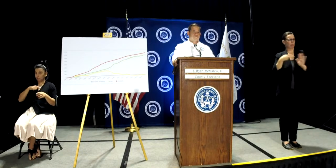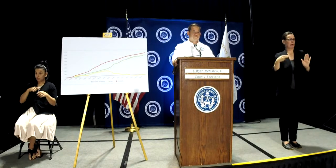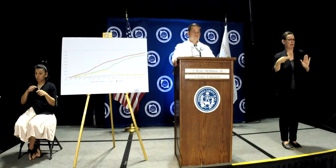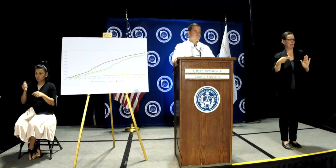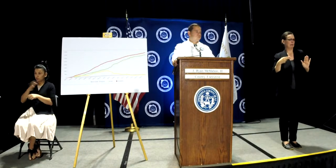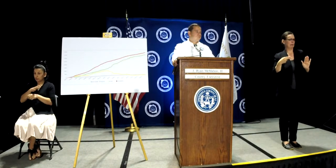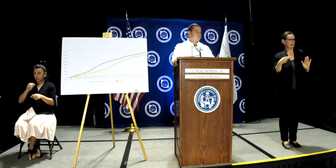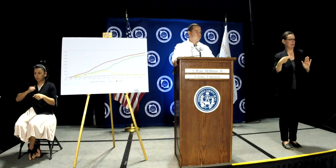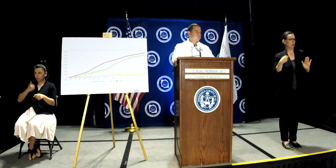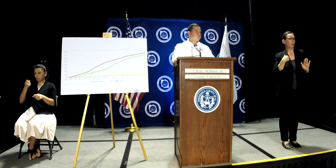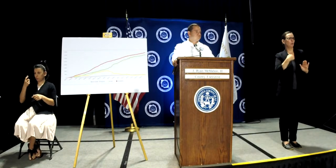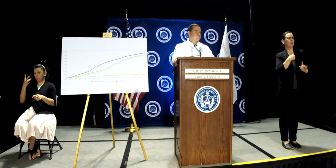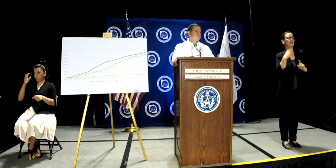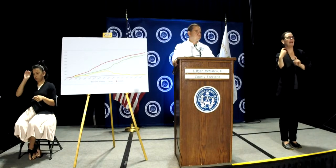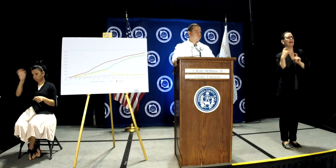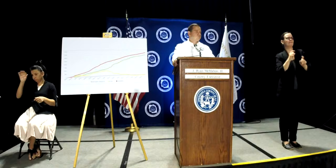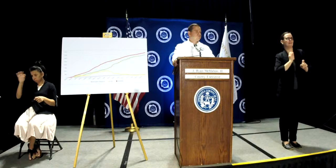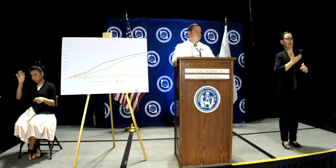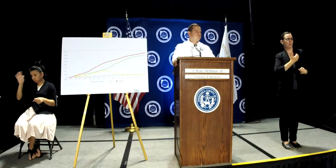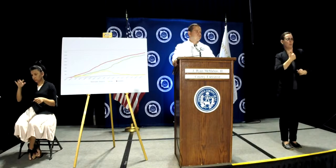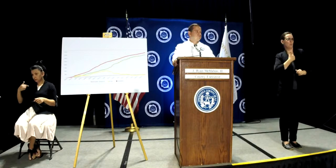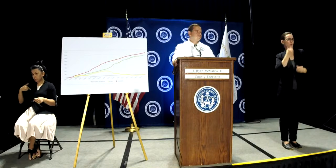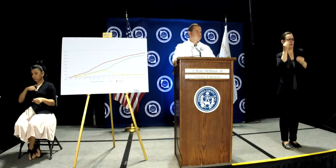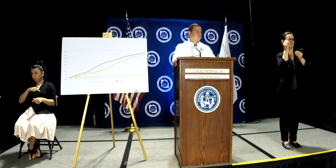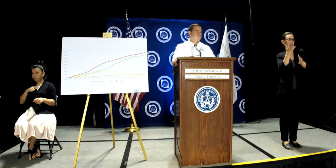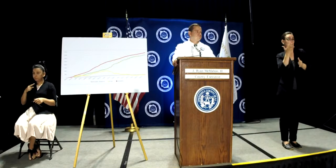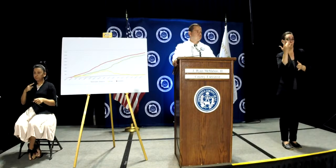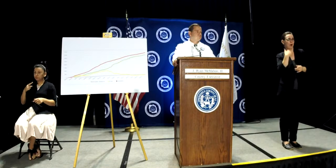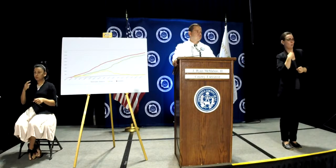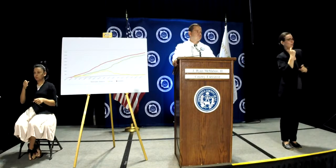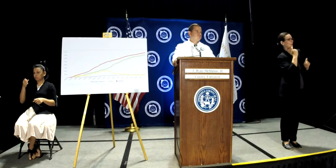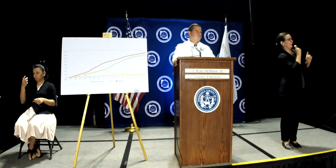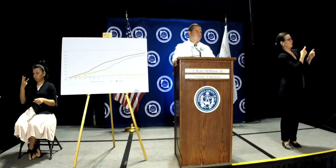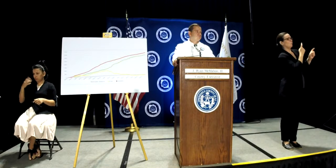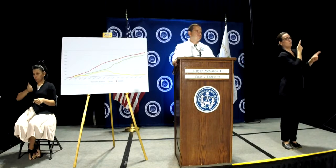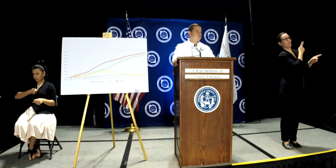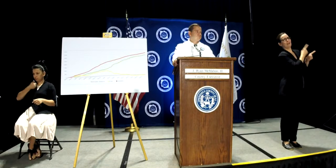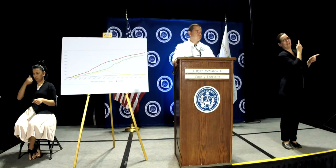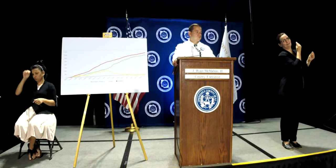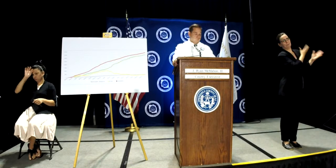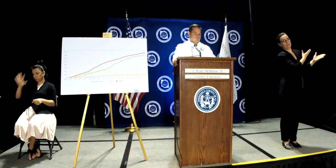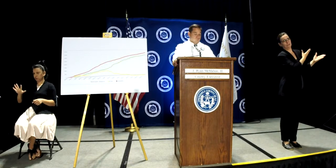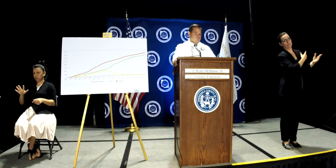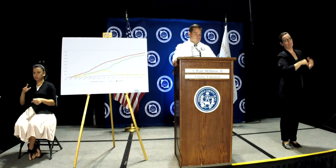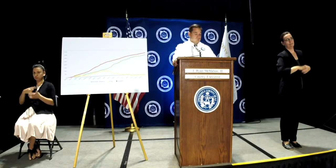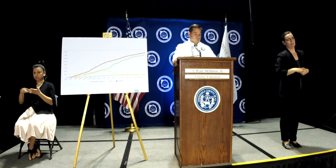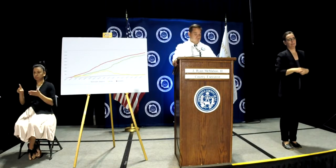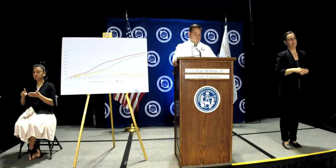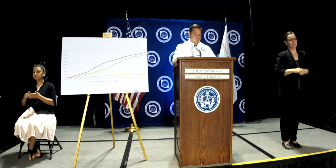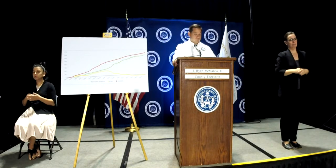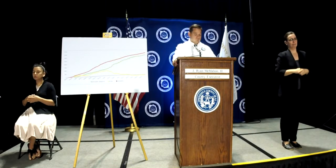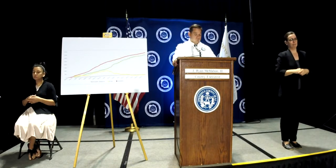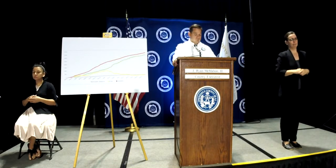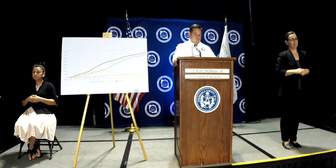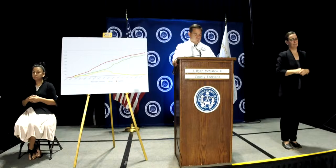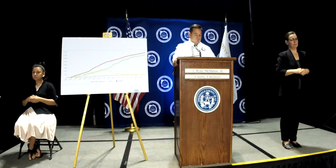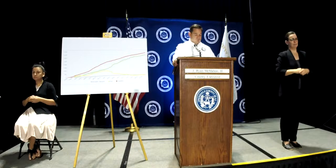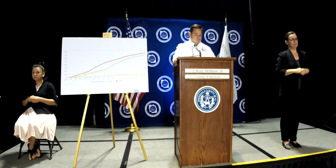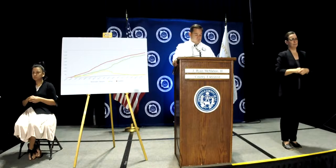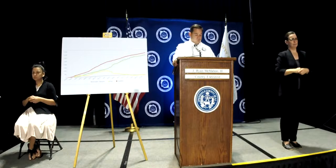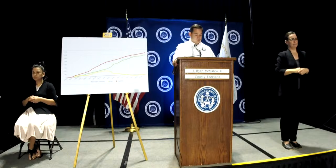right. But you used to give us not only the positive cases, but the number for the day